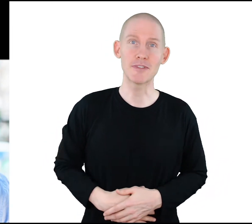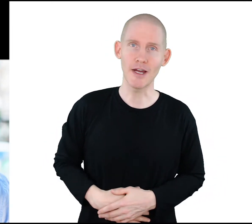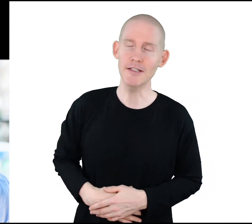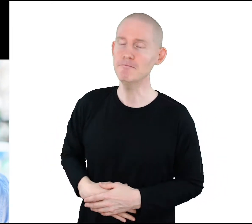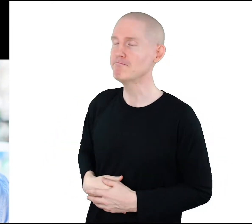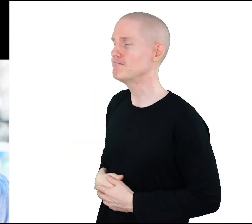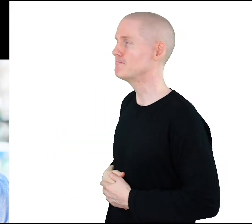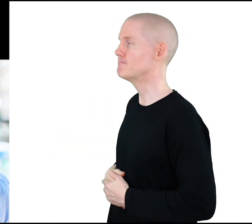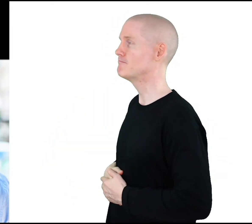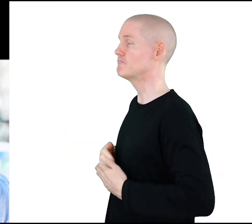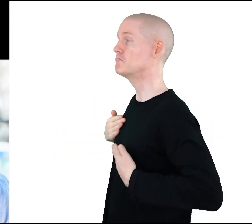side.